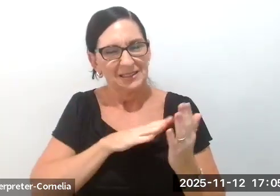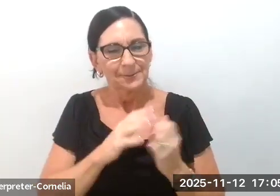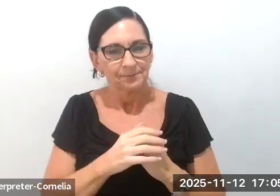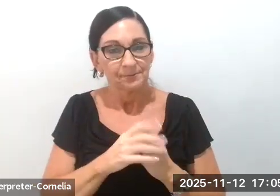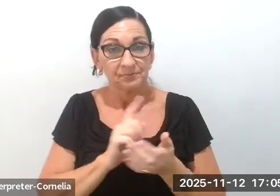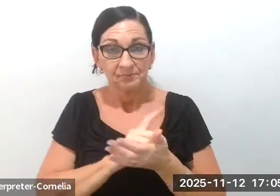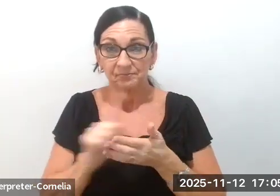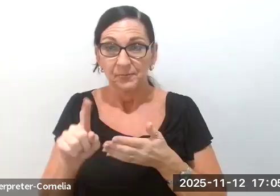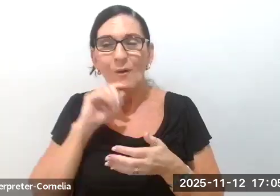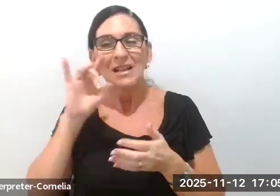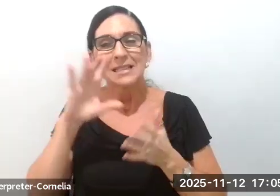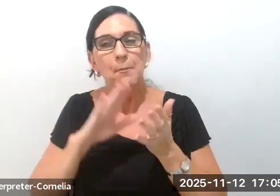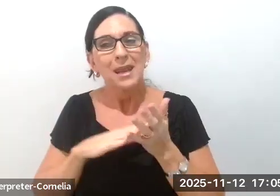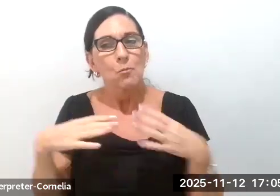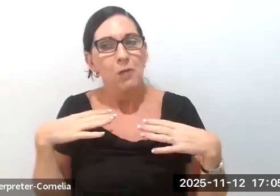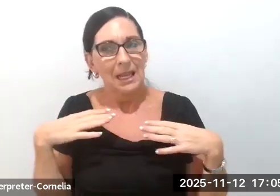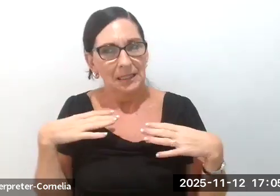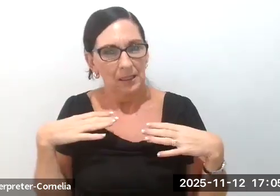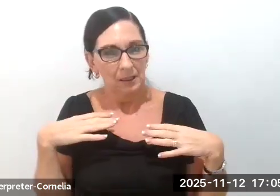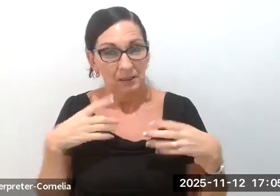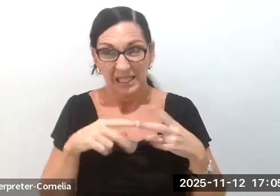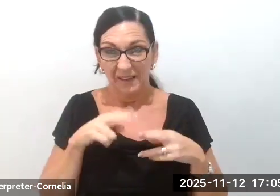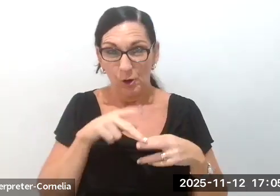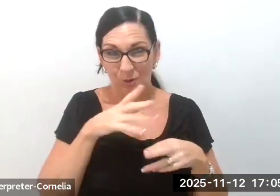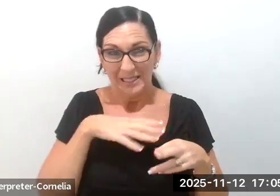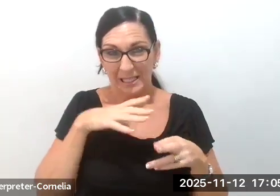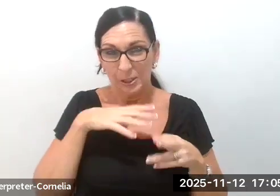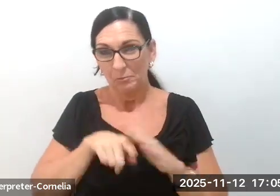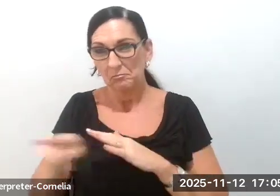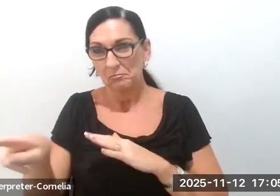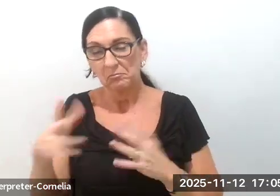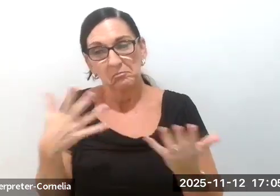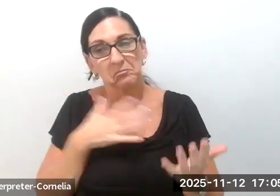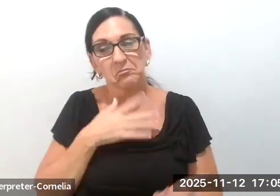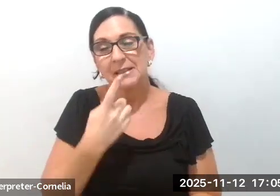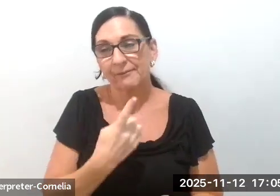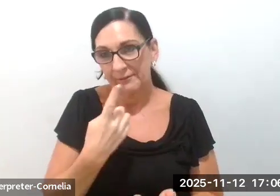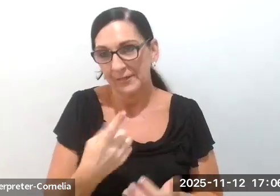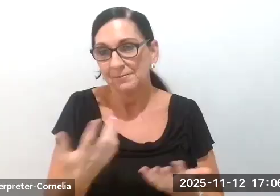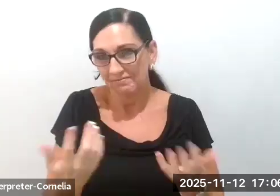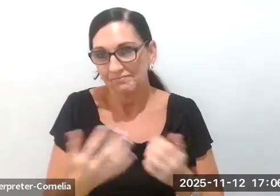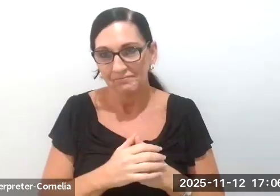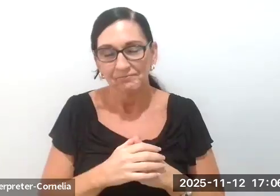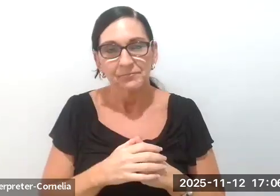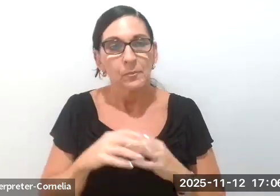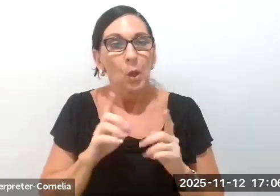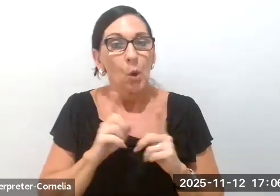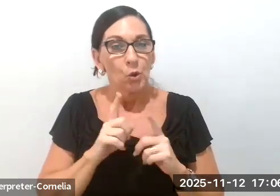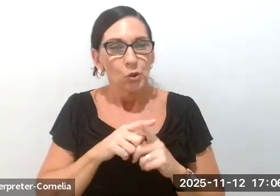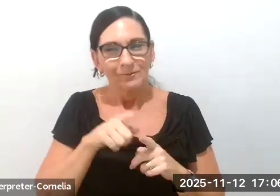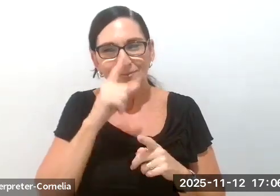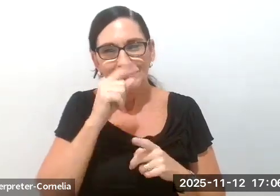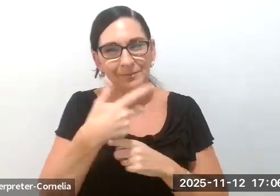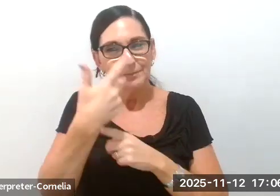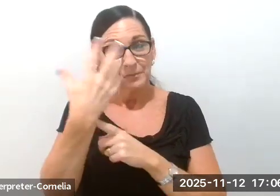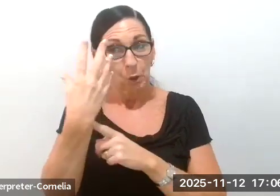break during the session. If you need to step away at any time, feel free to do so. Also, feel free to turn off your